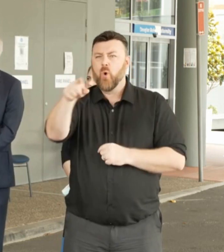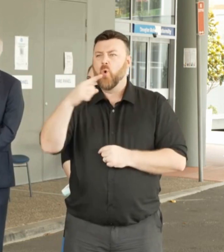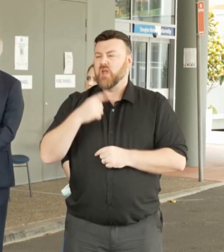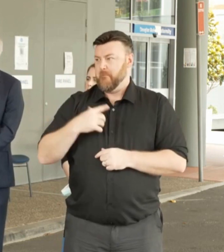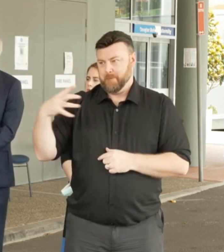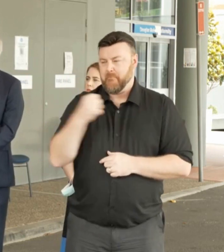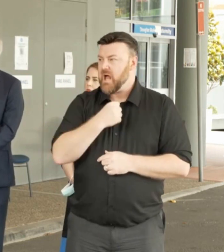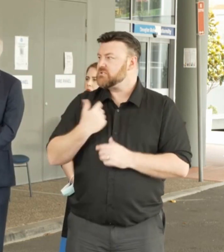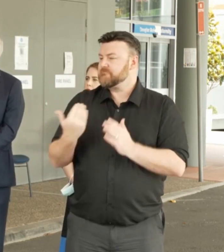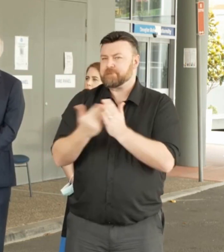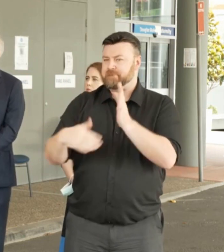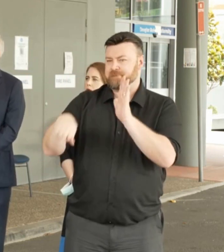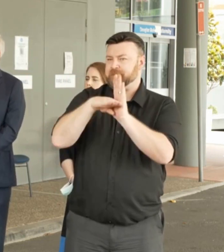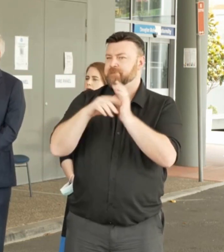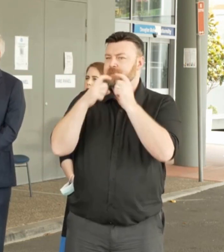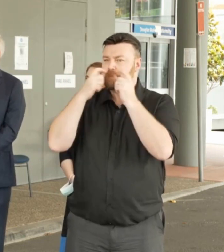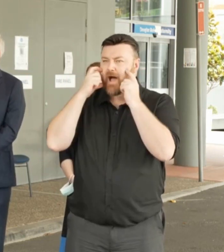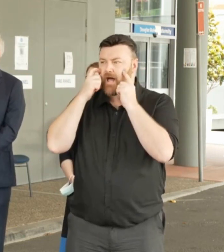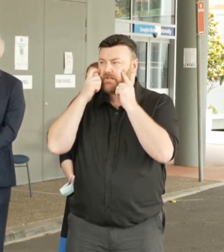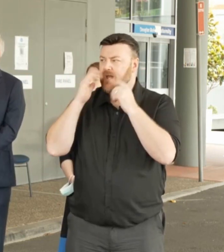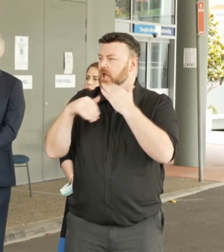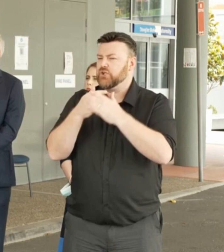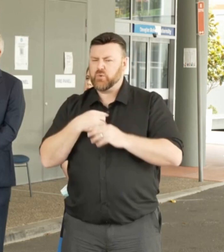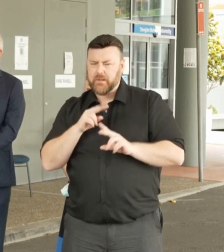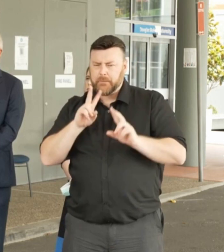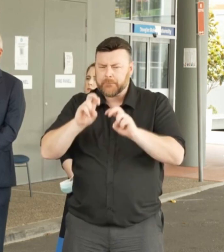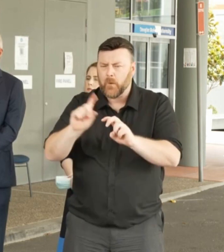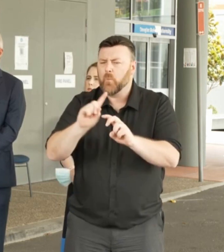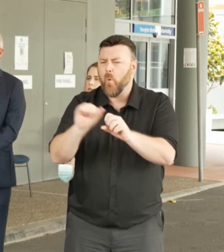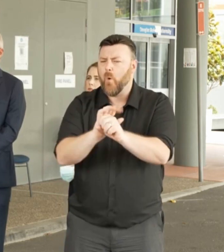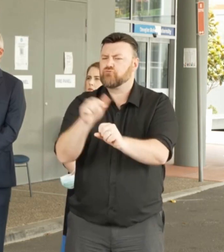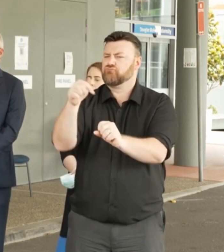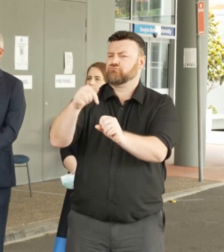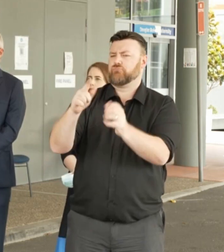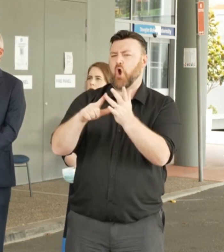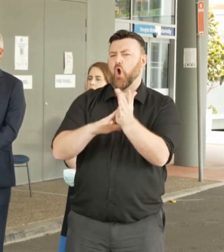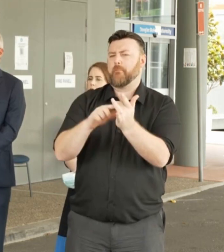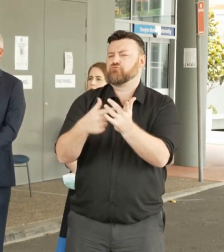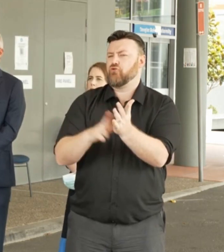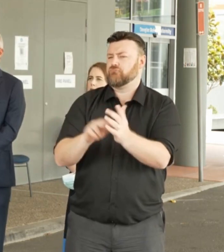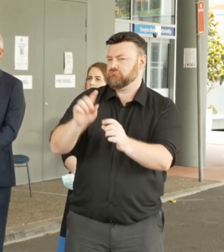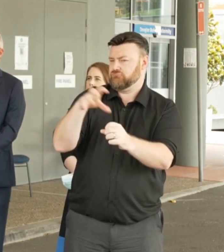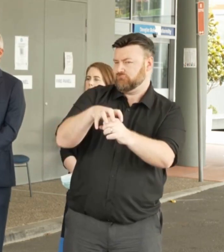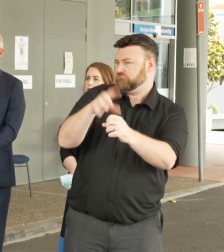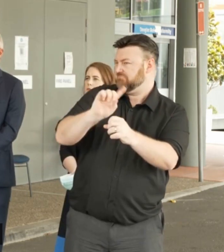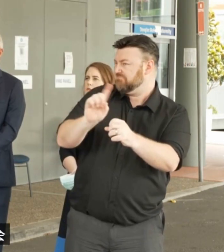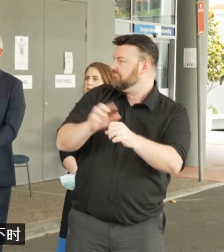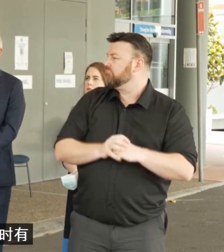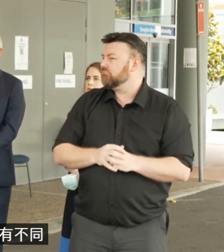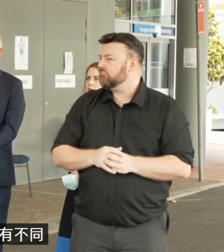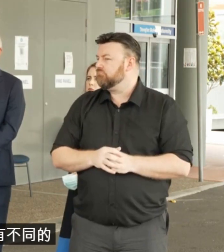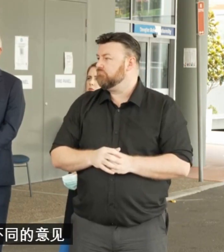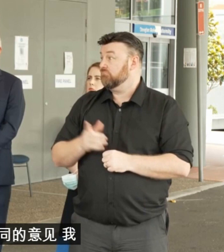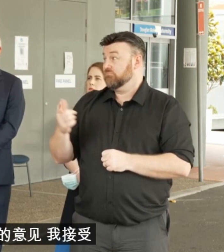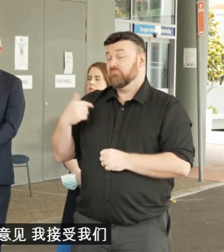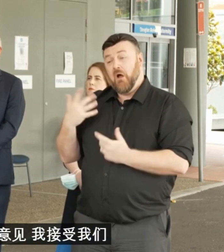Omicron does and is doing. What's the downside for you to mandate? Well, we strongly encourage it. There will always be different opinions from time to